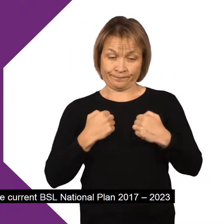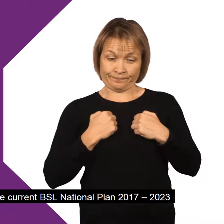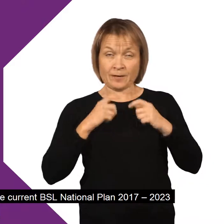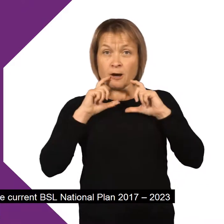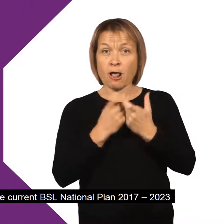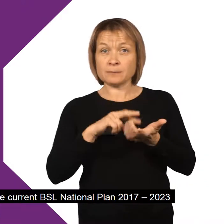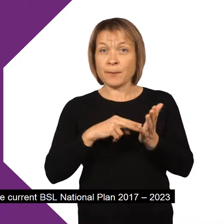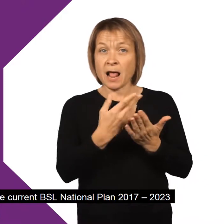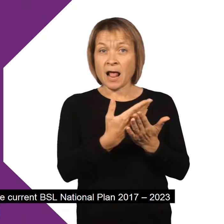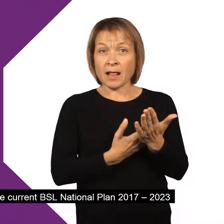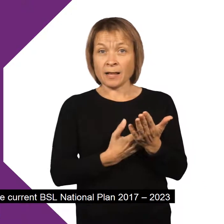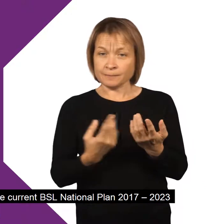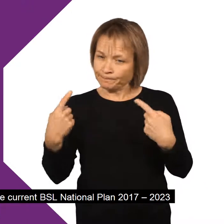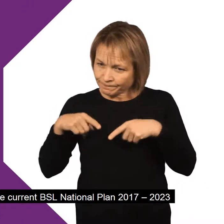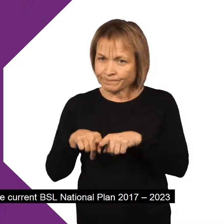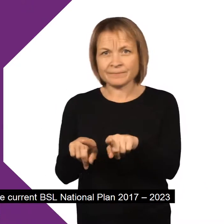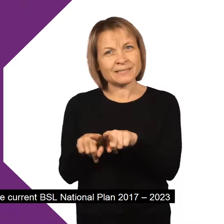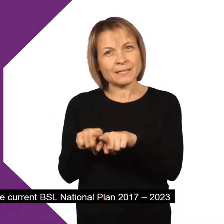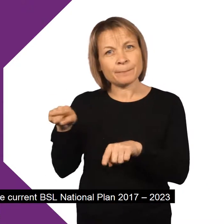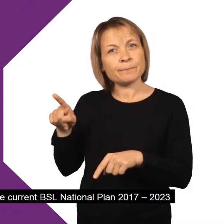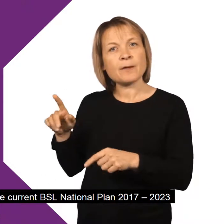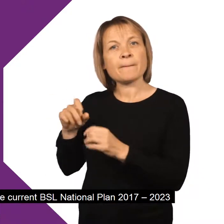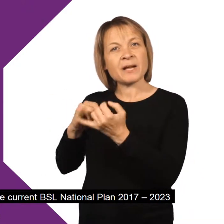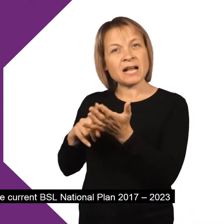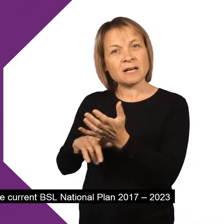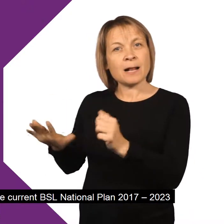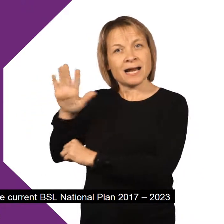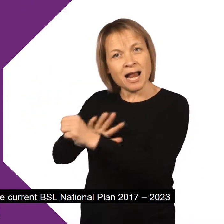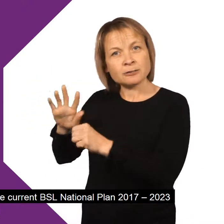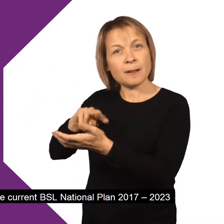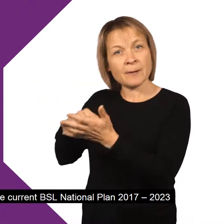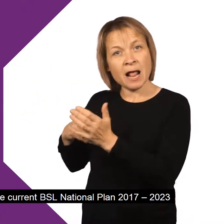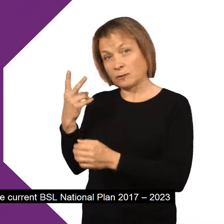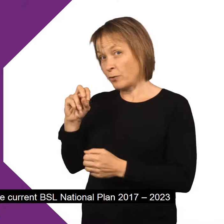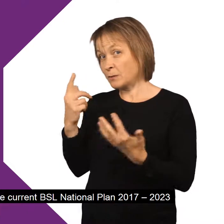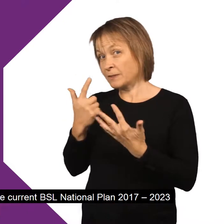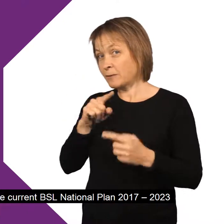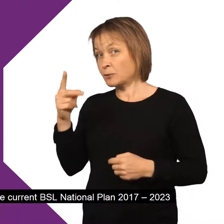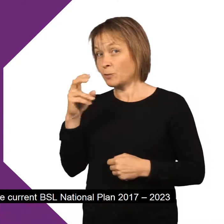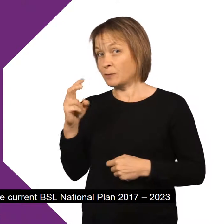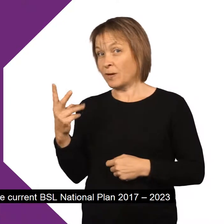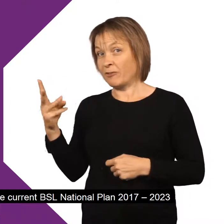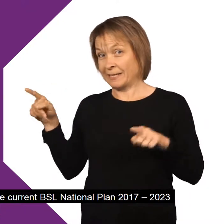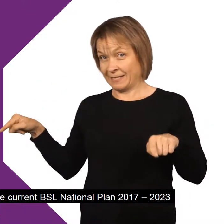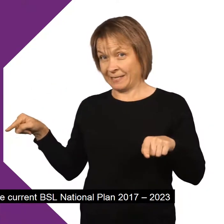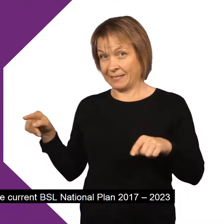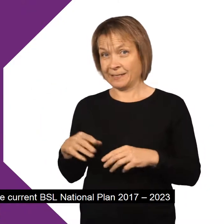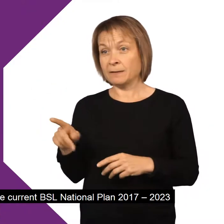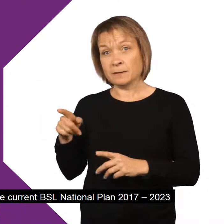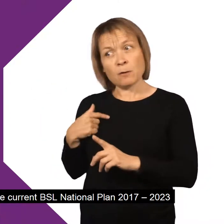Our college plan aligns with the current BSL national plan 2017 to 2023